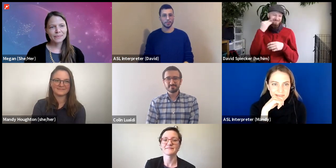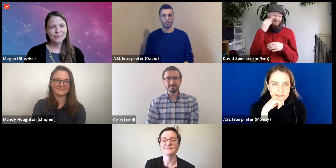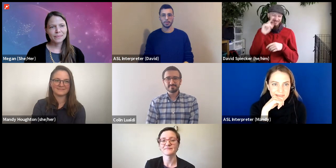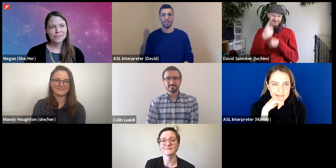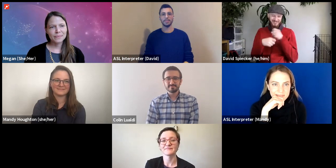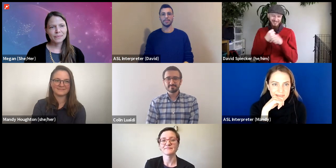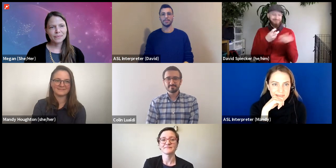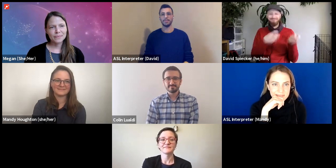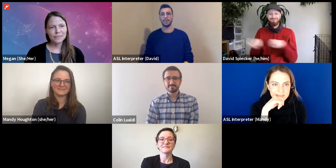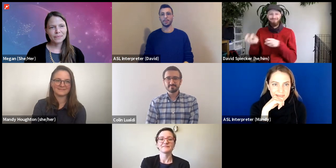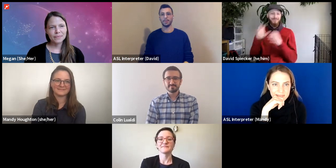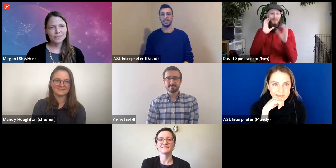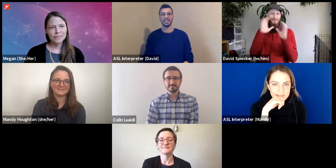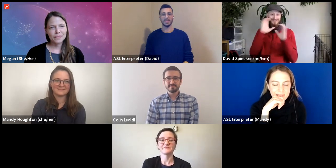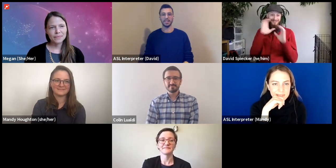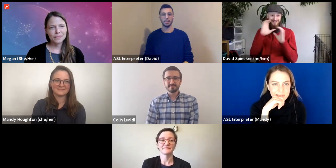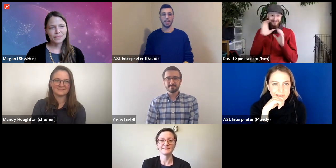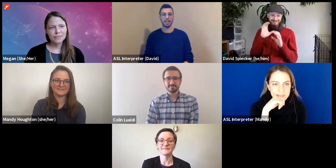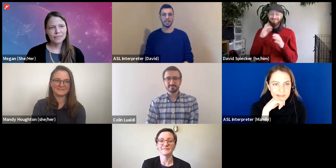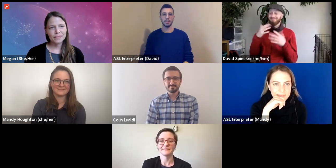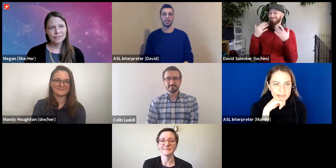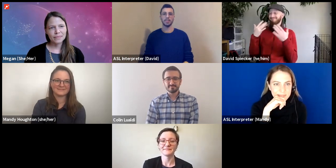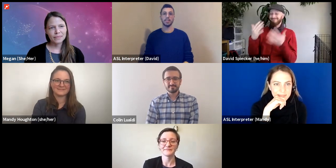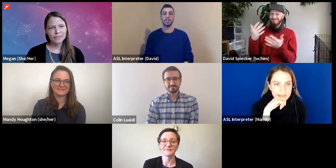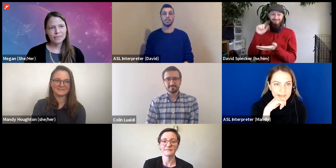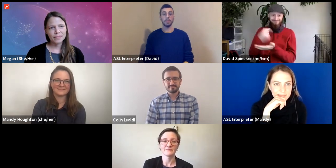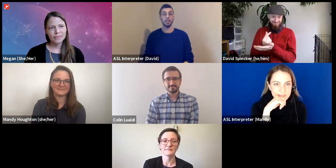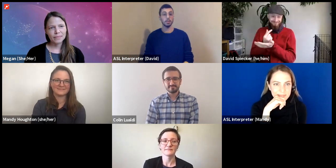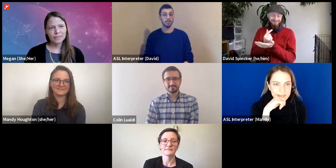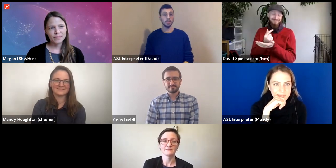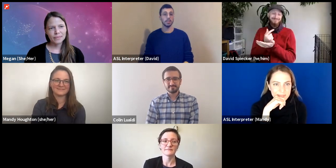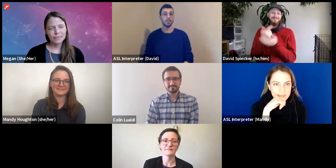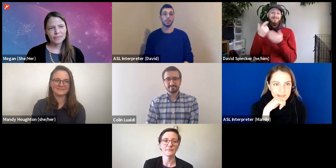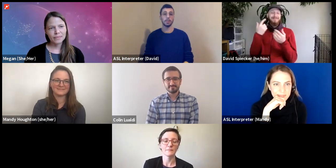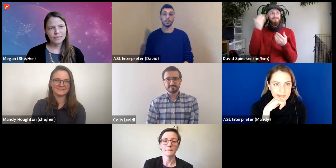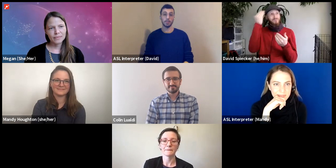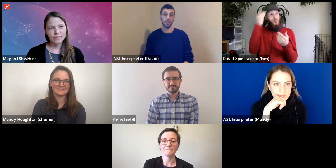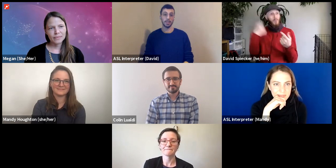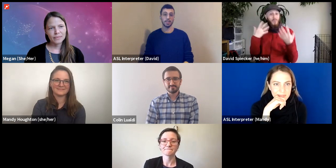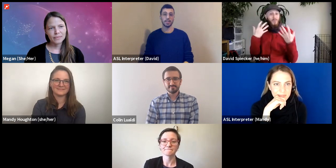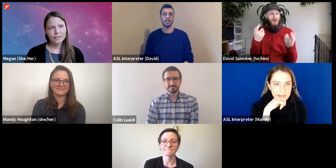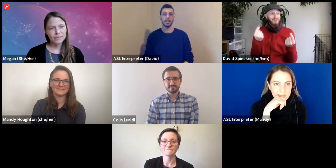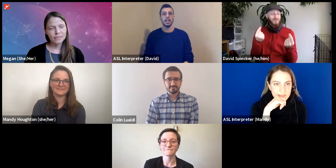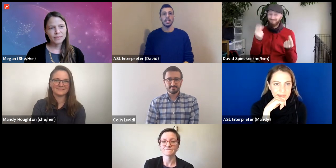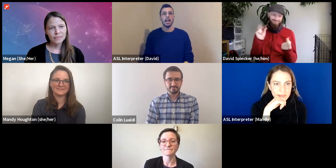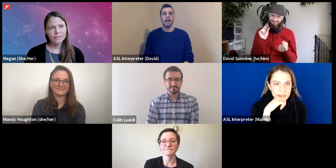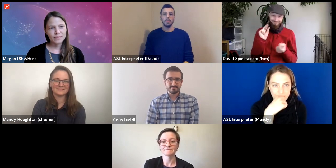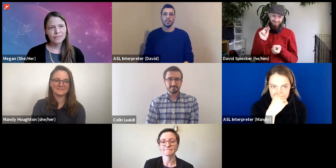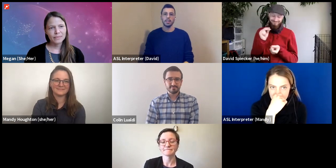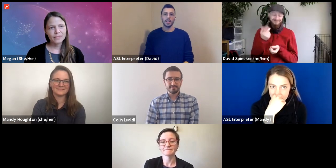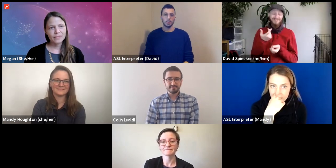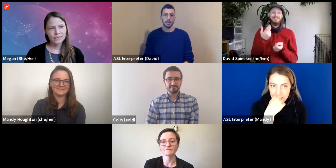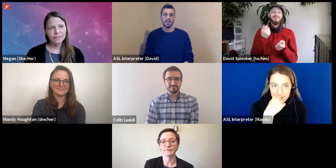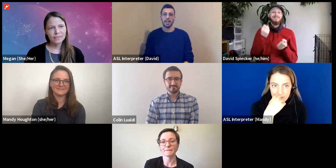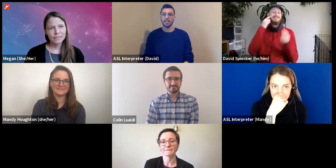decided that I didn't want to be involved with physics. It was kind of a bad experience. And really, it was related to communication.